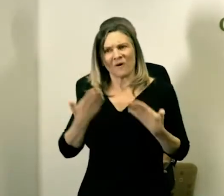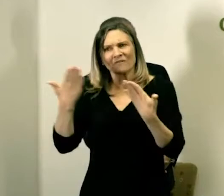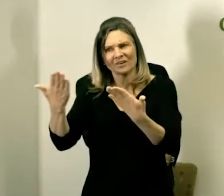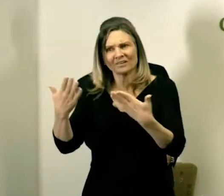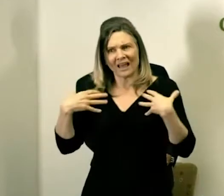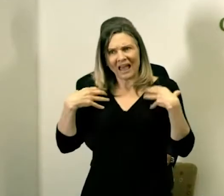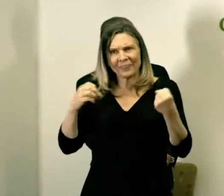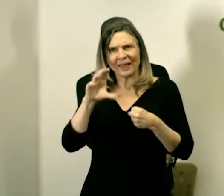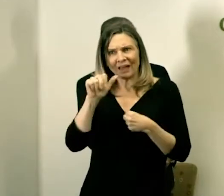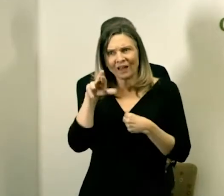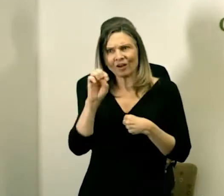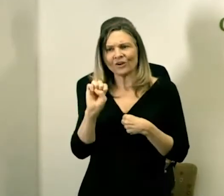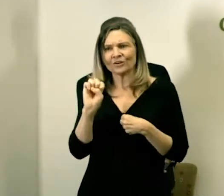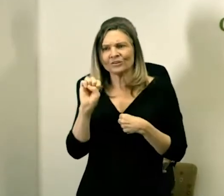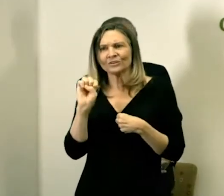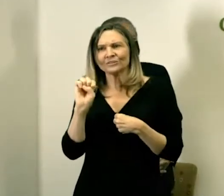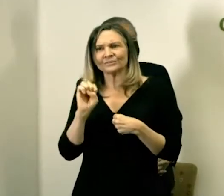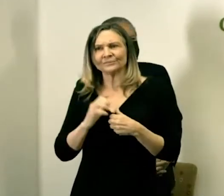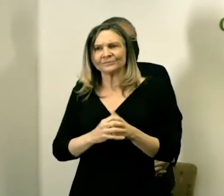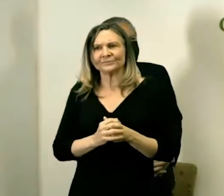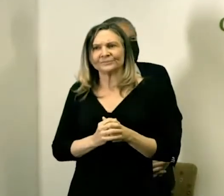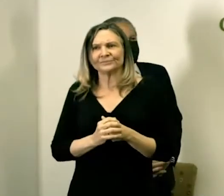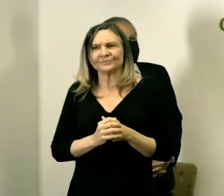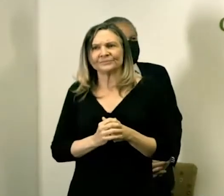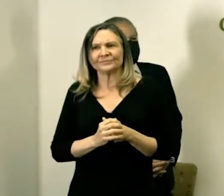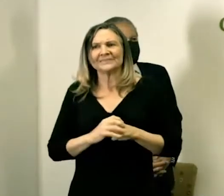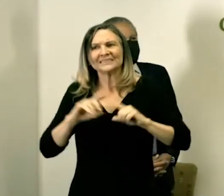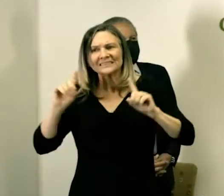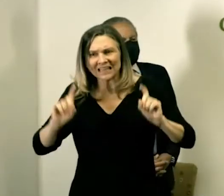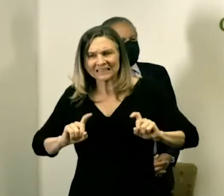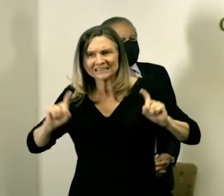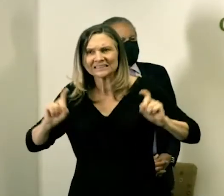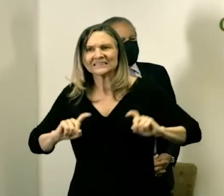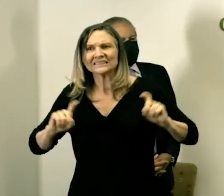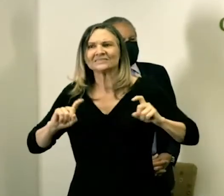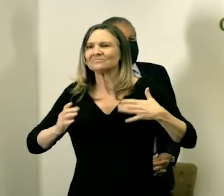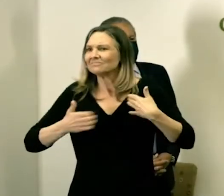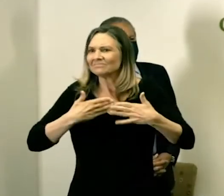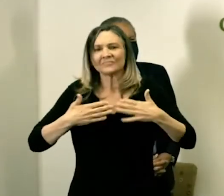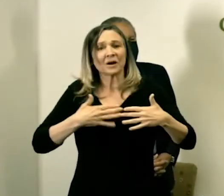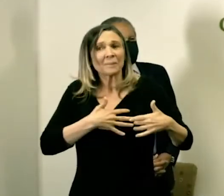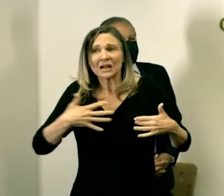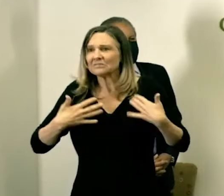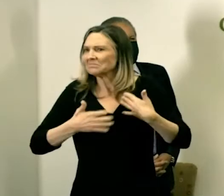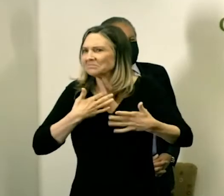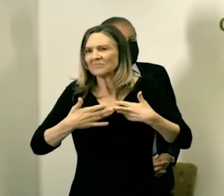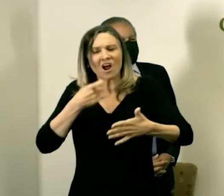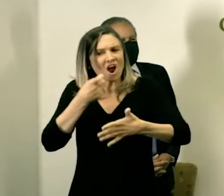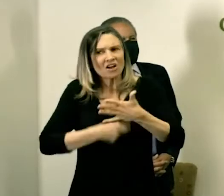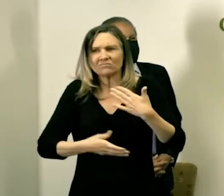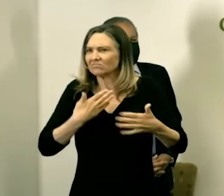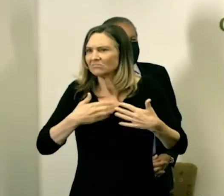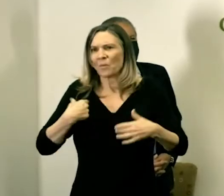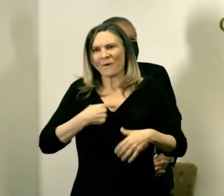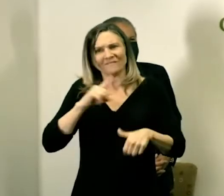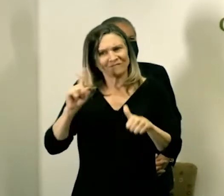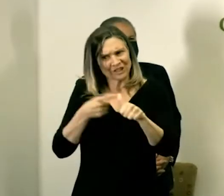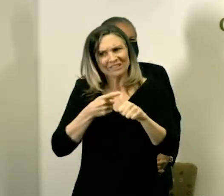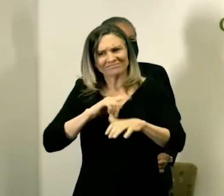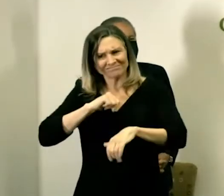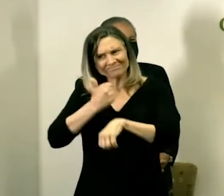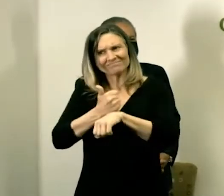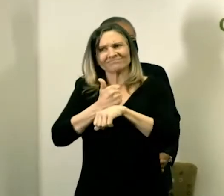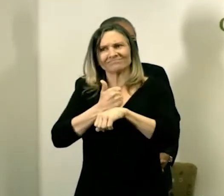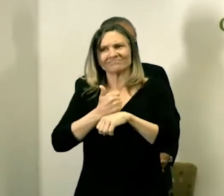regardless of that status. Testing, regardless of that status, no cost. We were one of the first to establish that firmly,